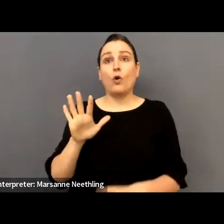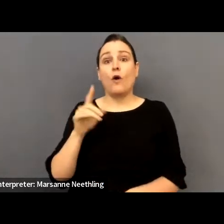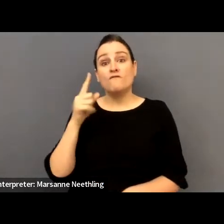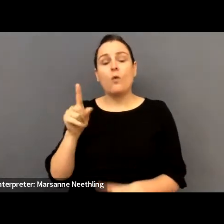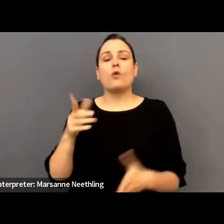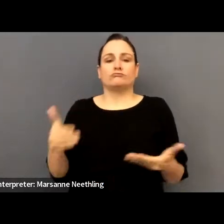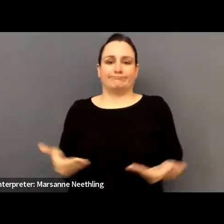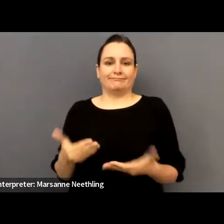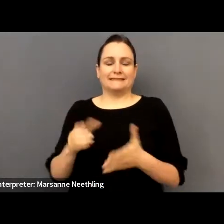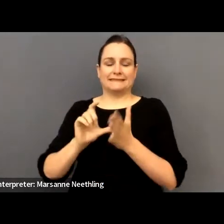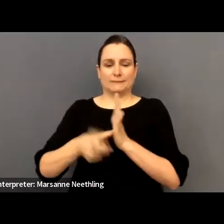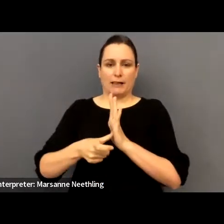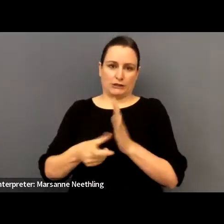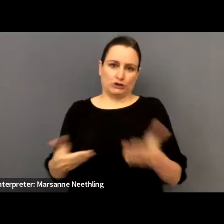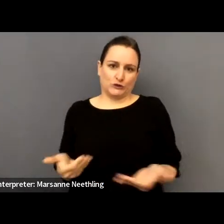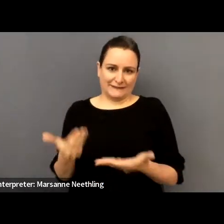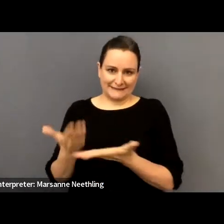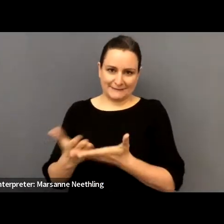Association.